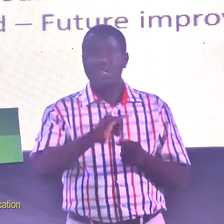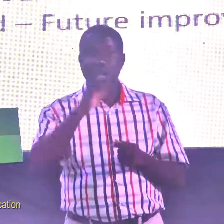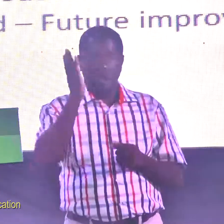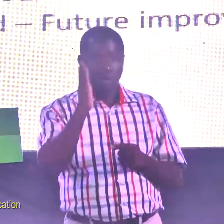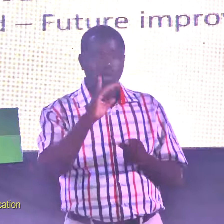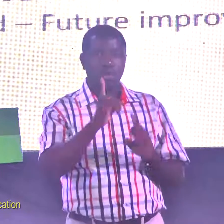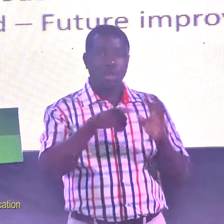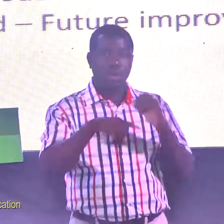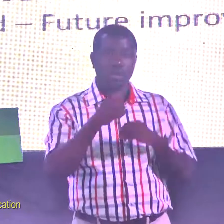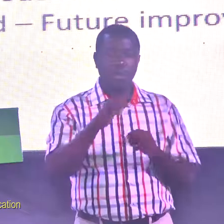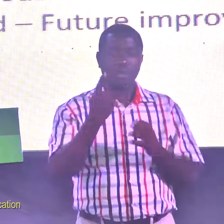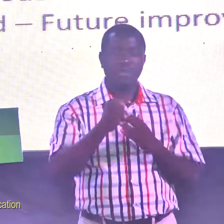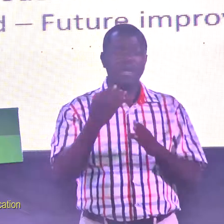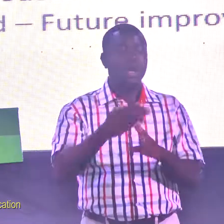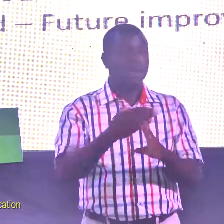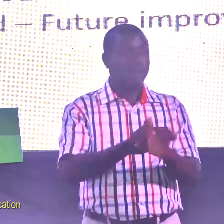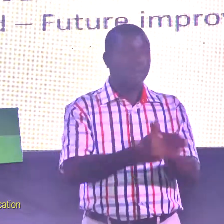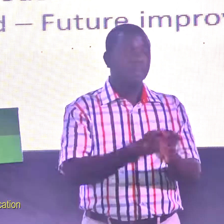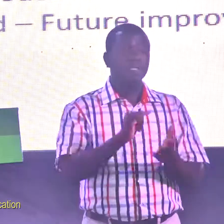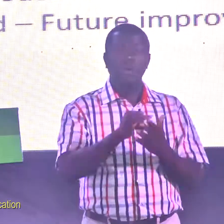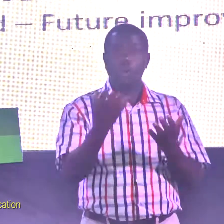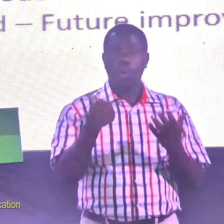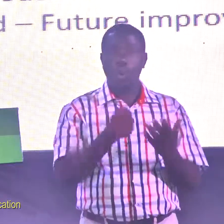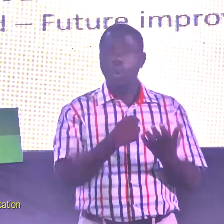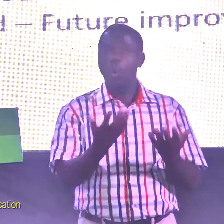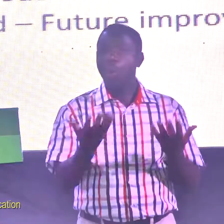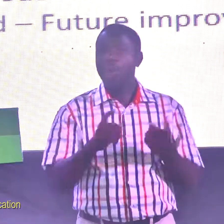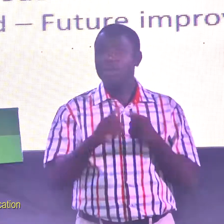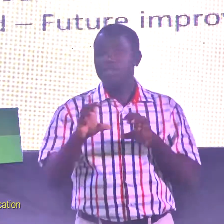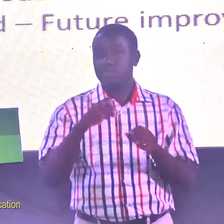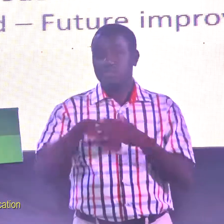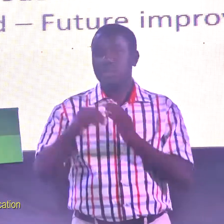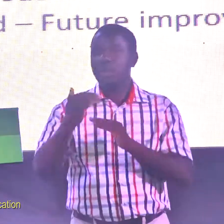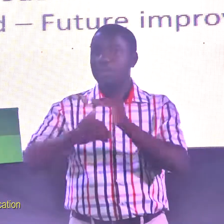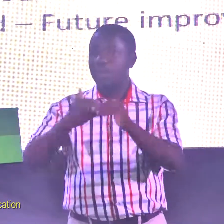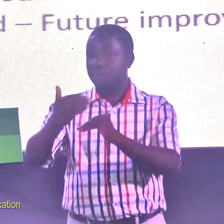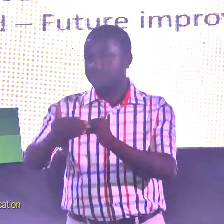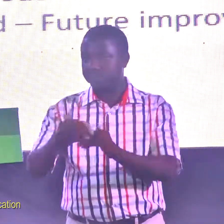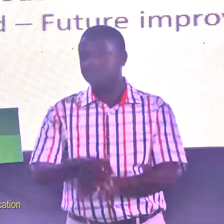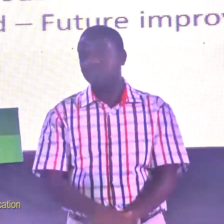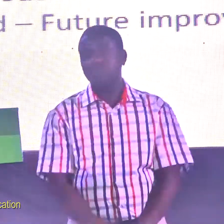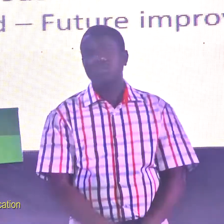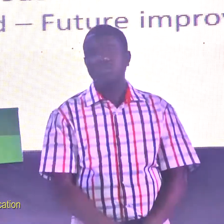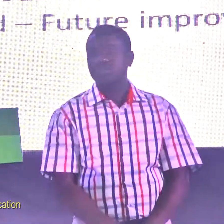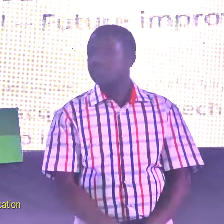the improvements that we would want to do to the process.